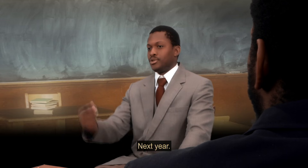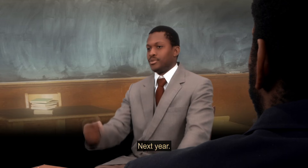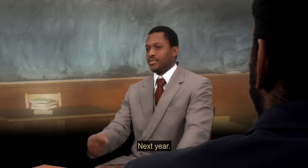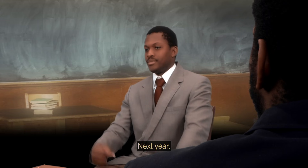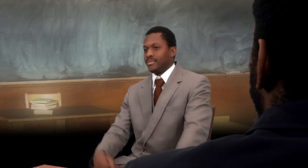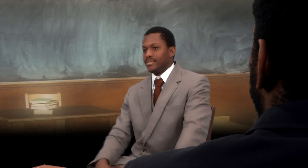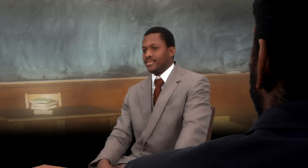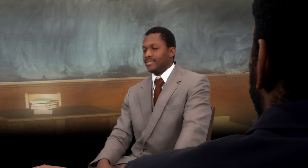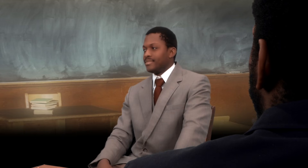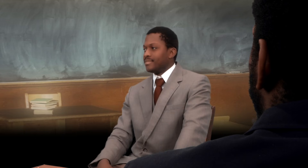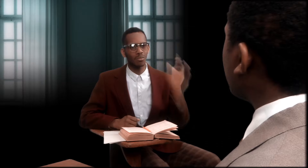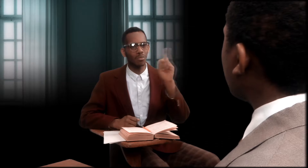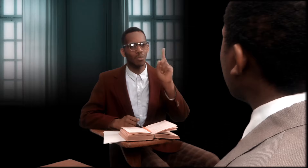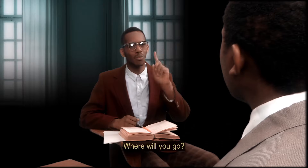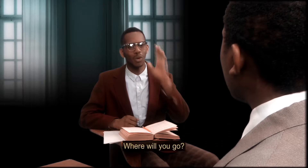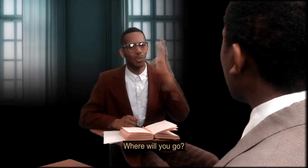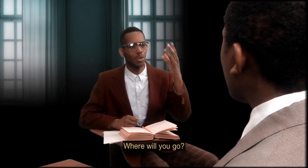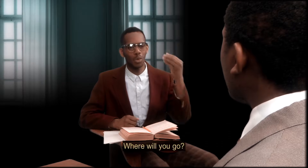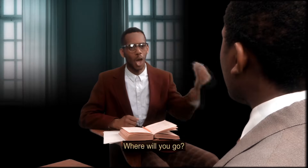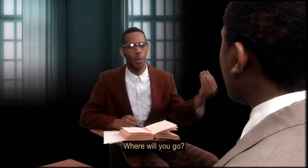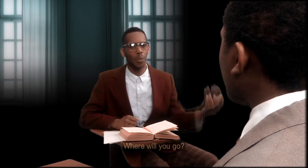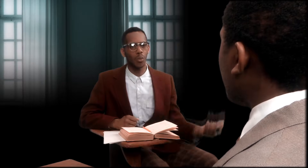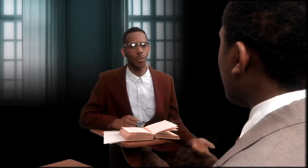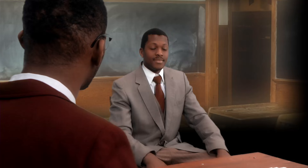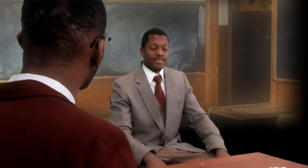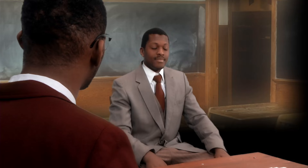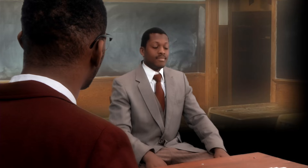year. Where'd you go?